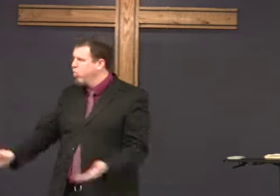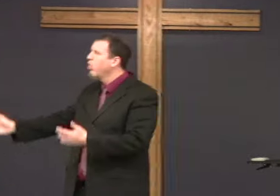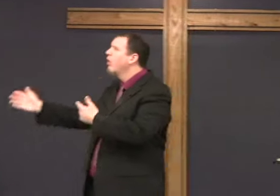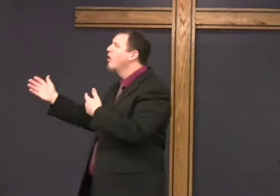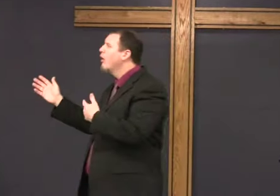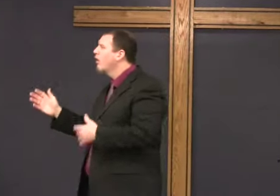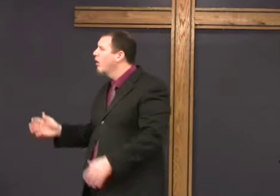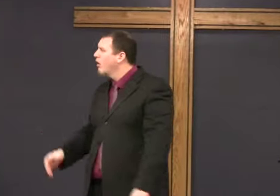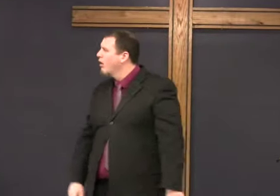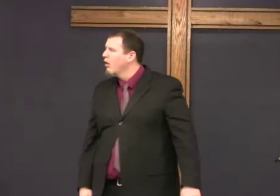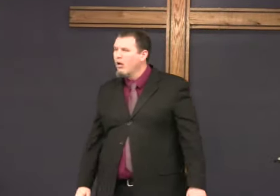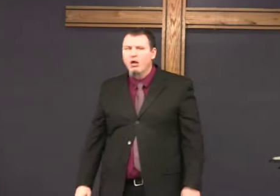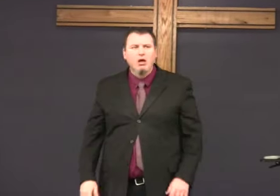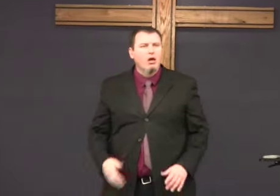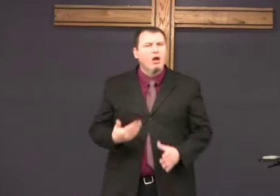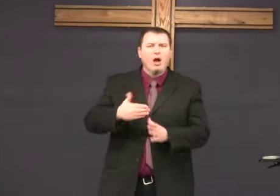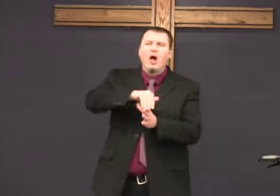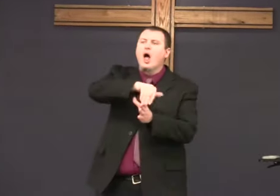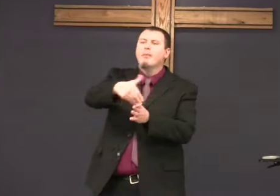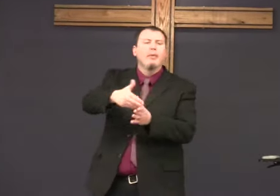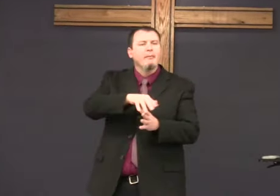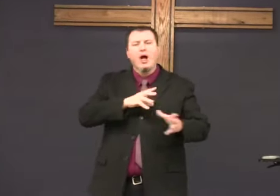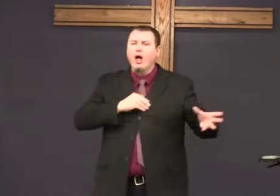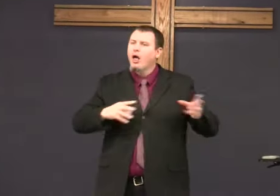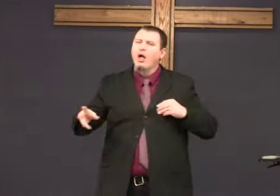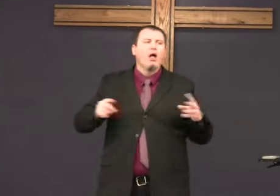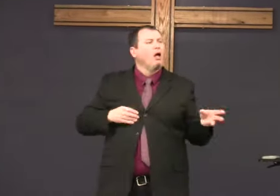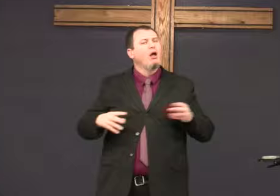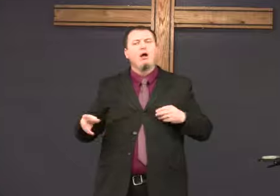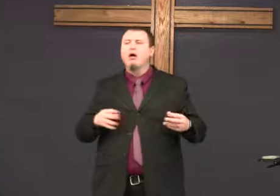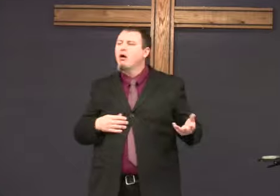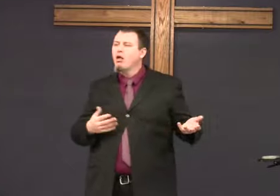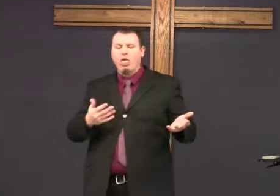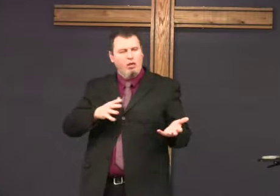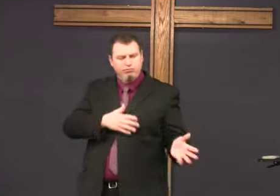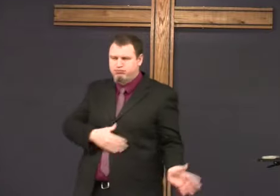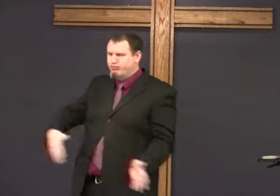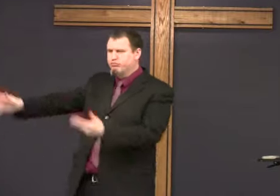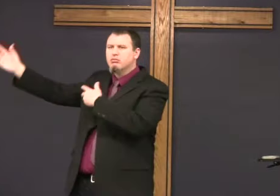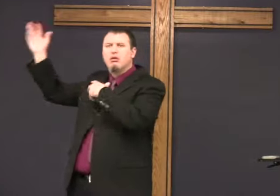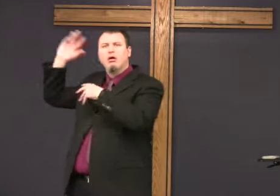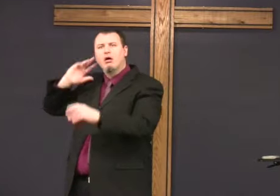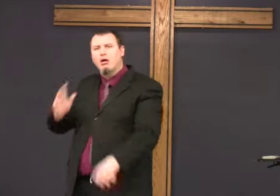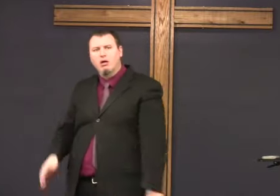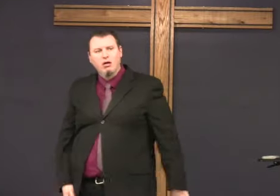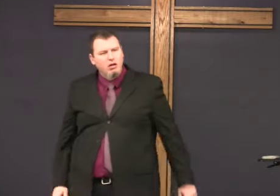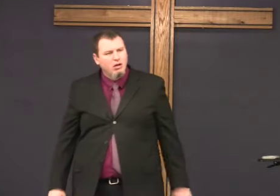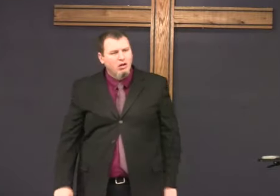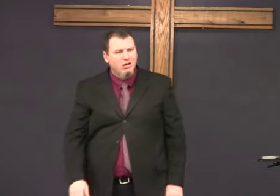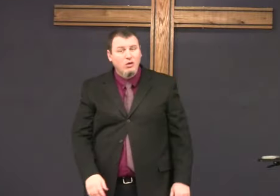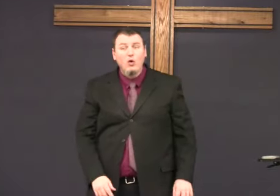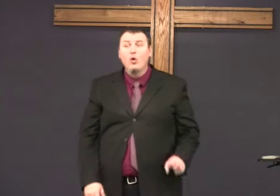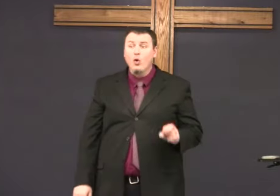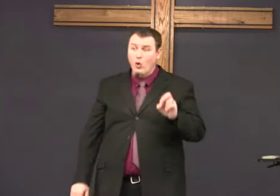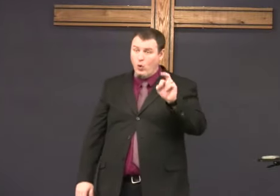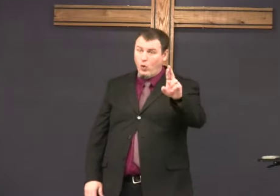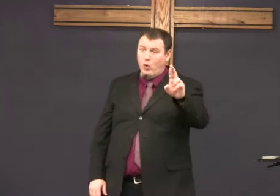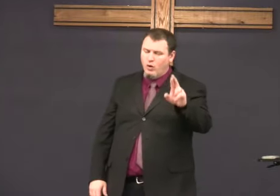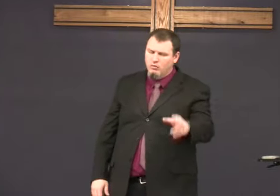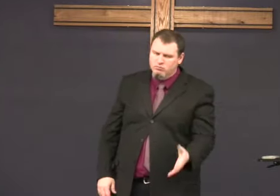fact that will allow the rumors to talk against me to pull me away from the work? Will I compromise?